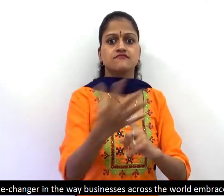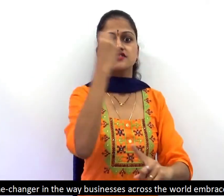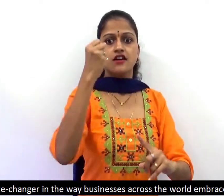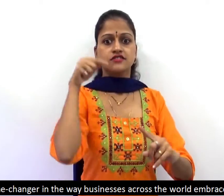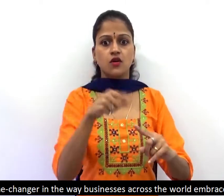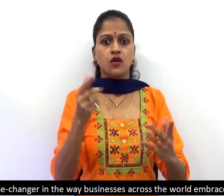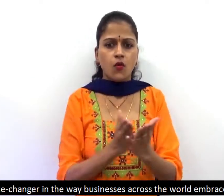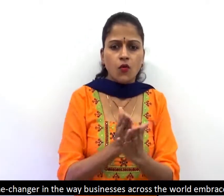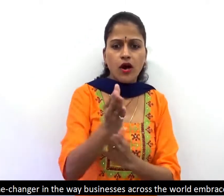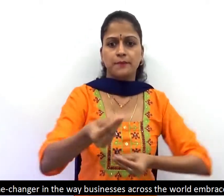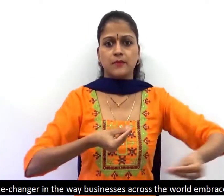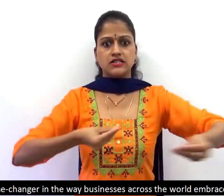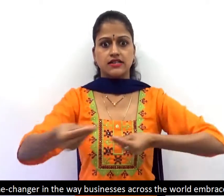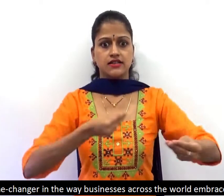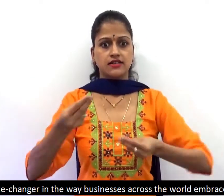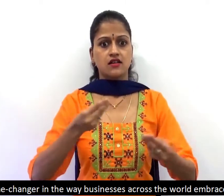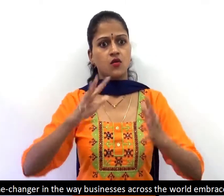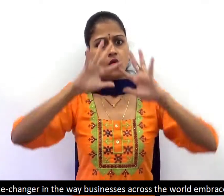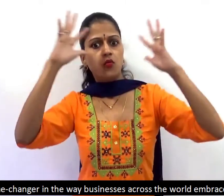in the way businesses across the world embrace inclusion